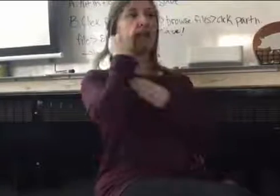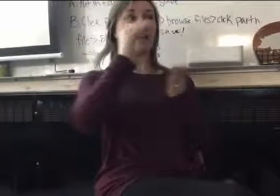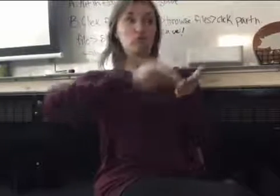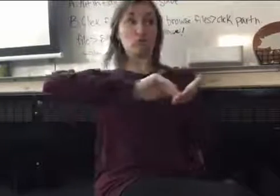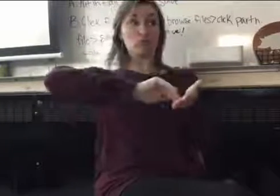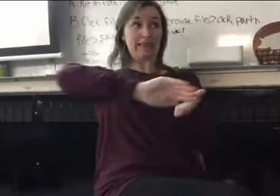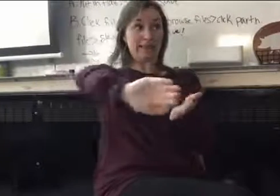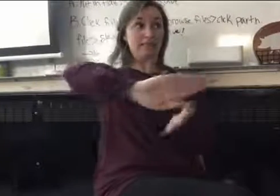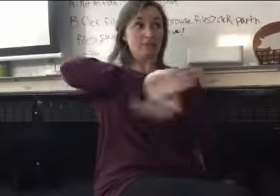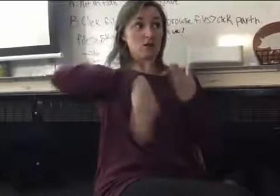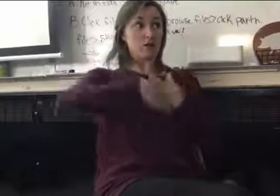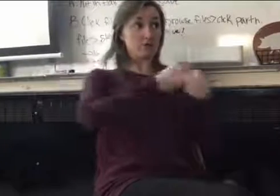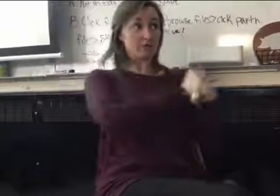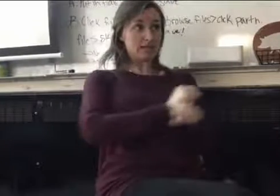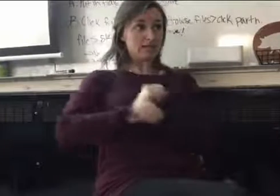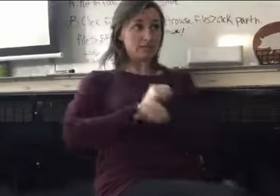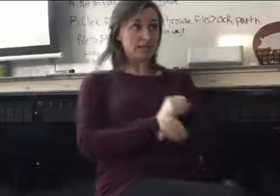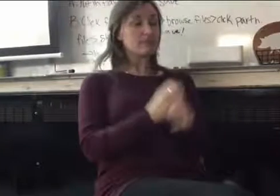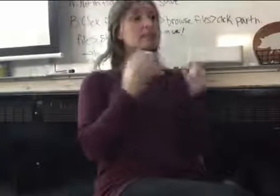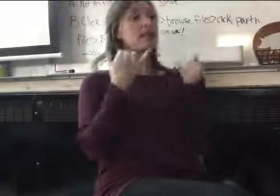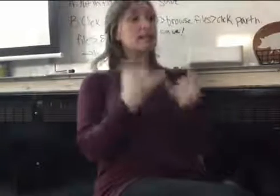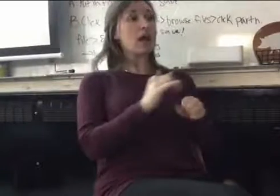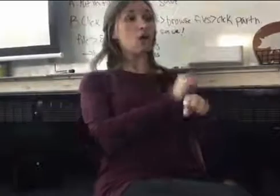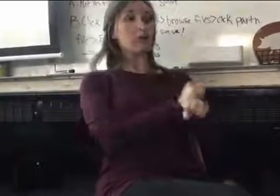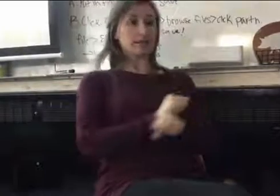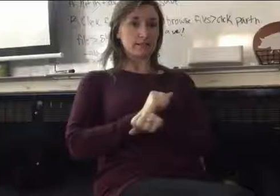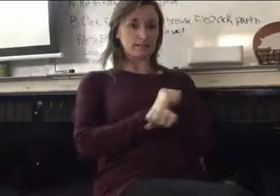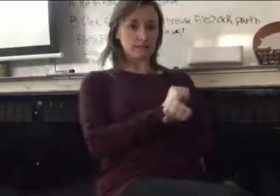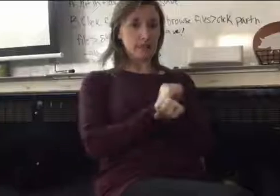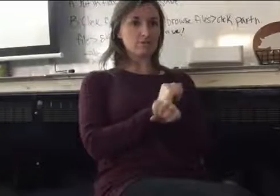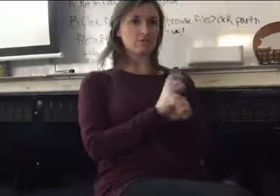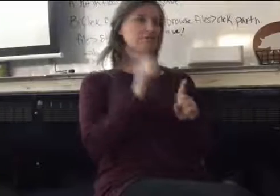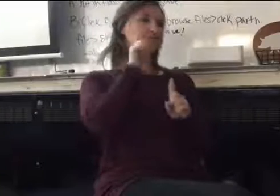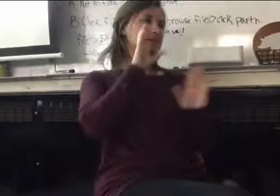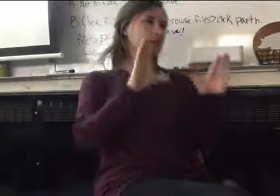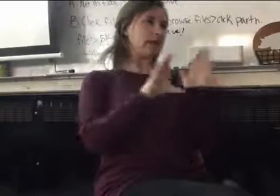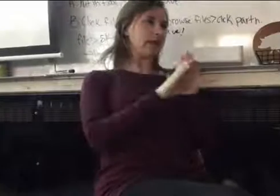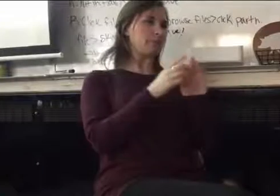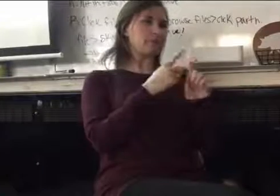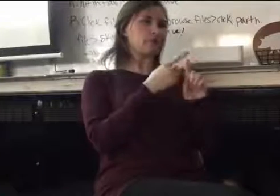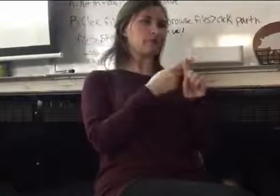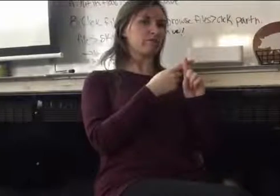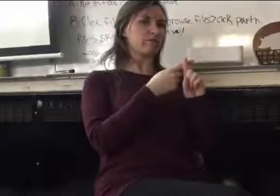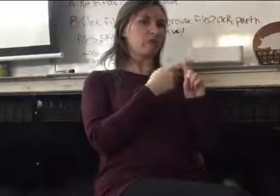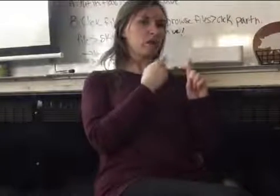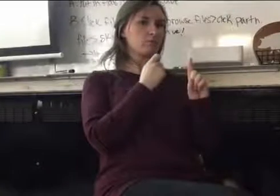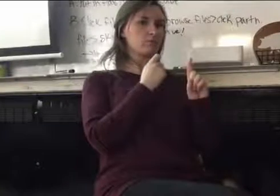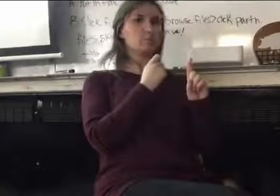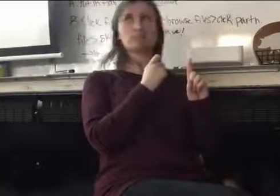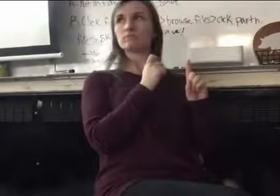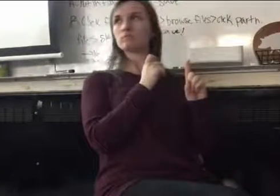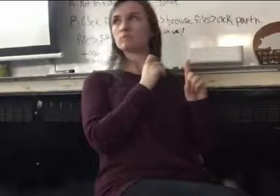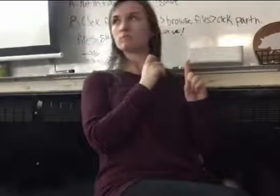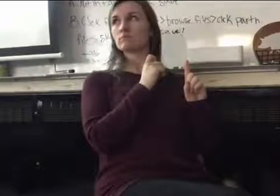the slaves are now going to view, and this is an image from